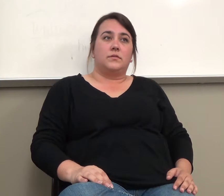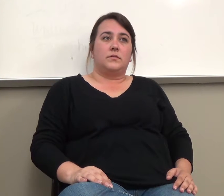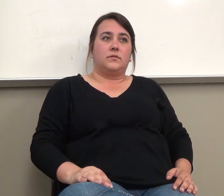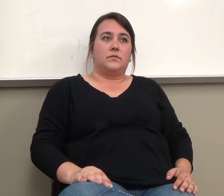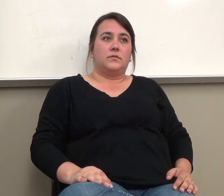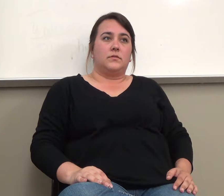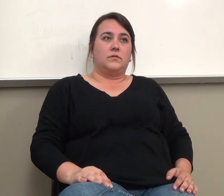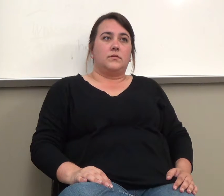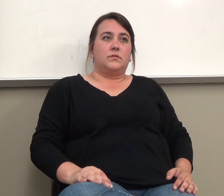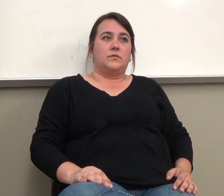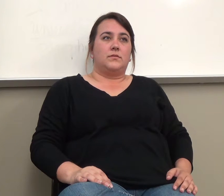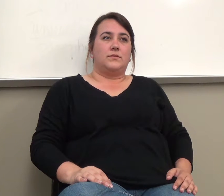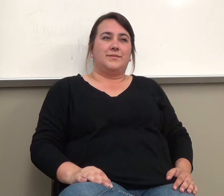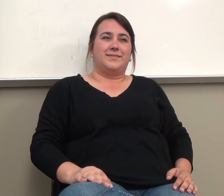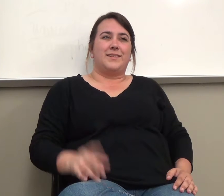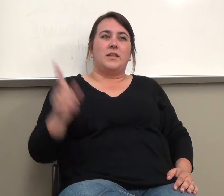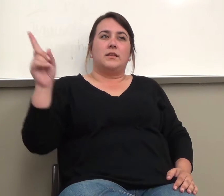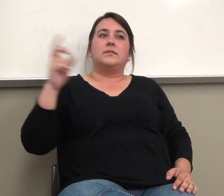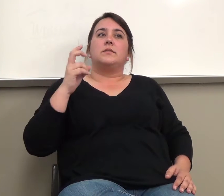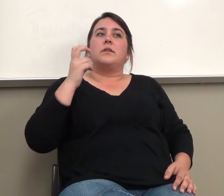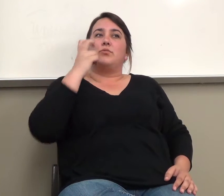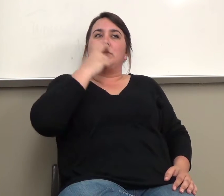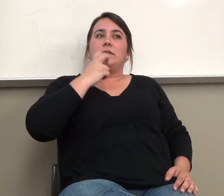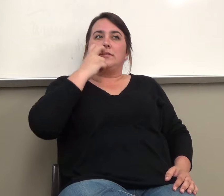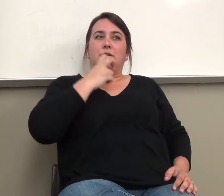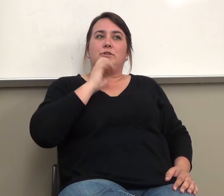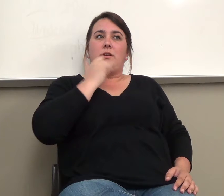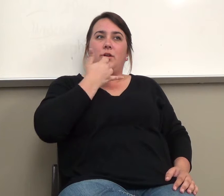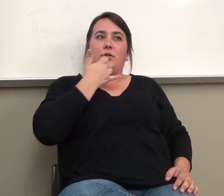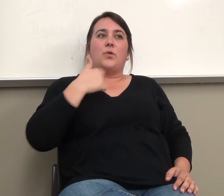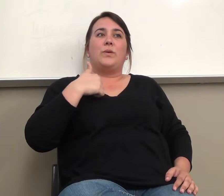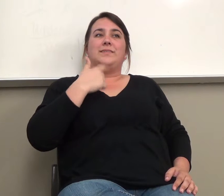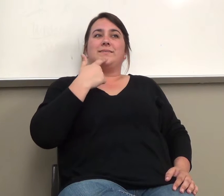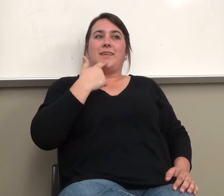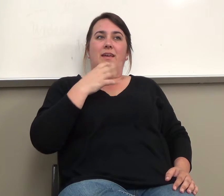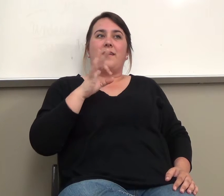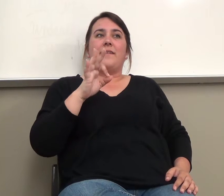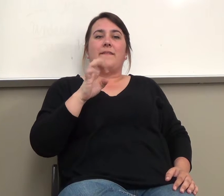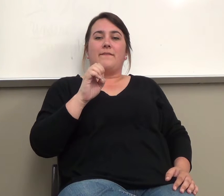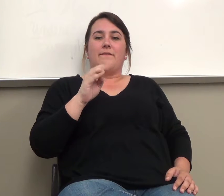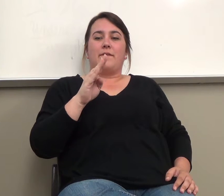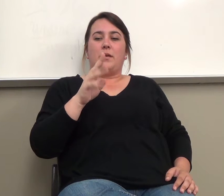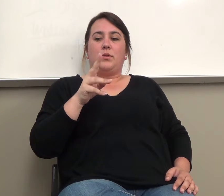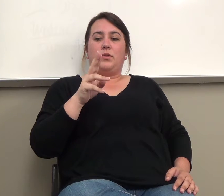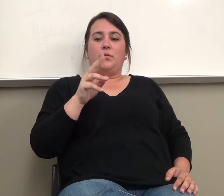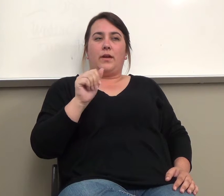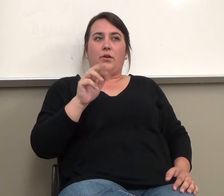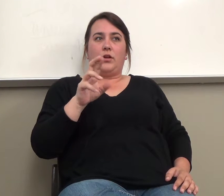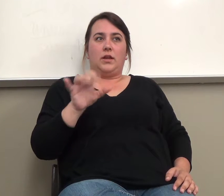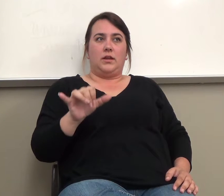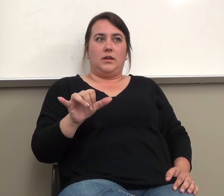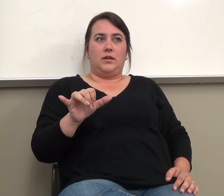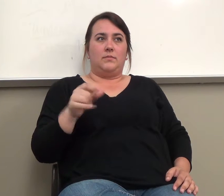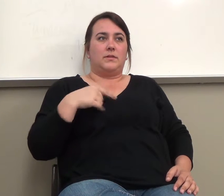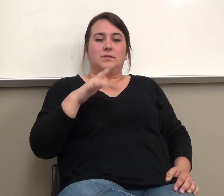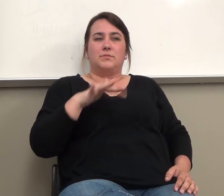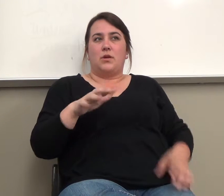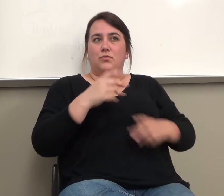pronunciation error. We don't say, when we say, in February I did this, we